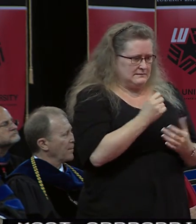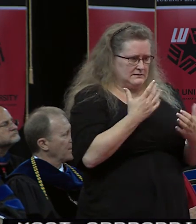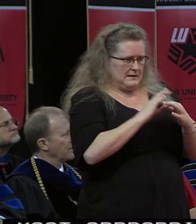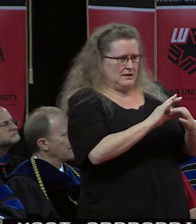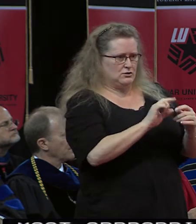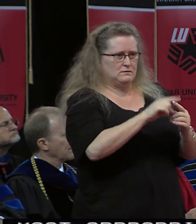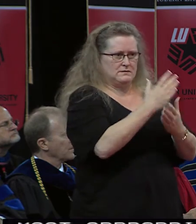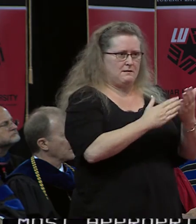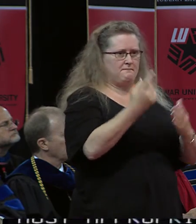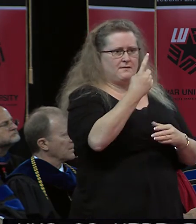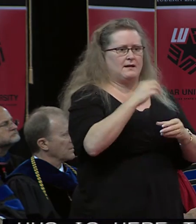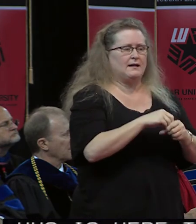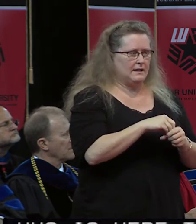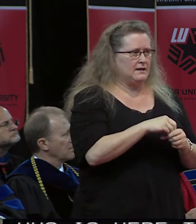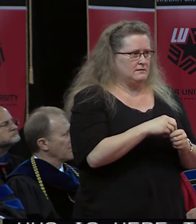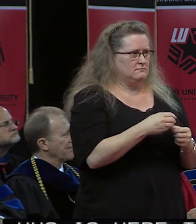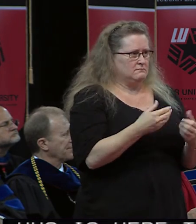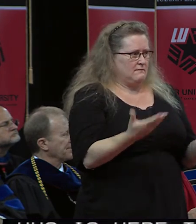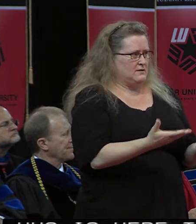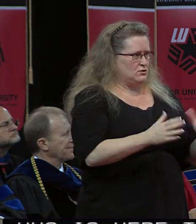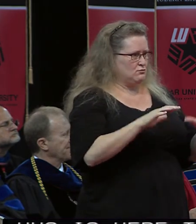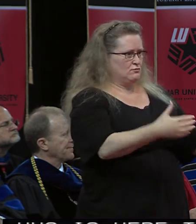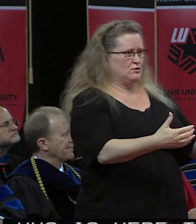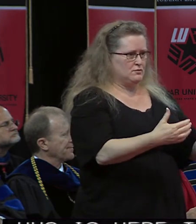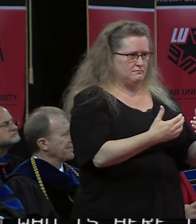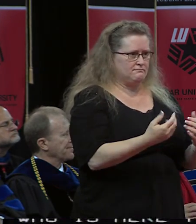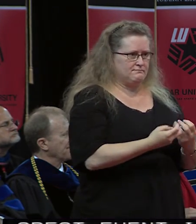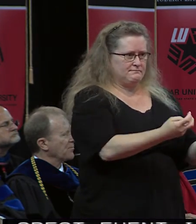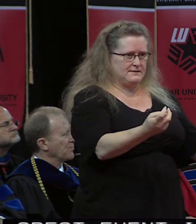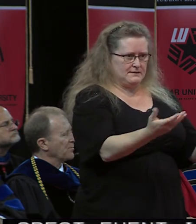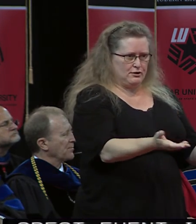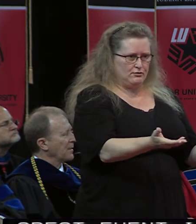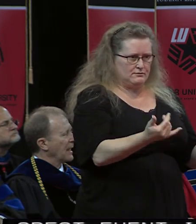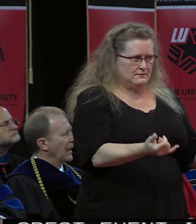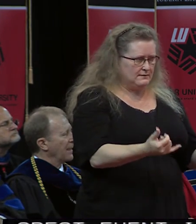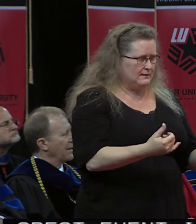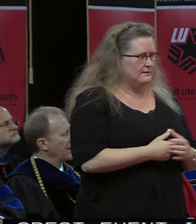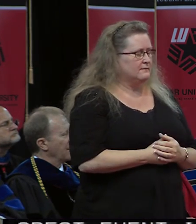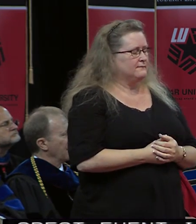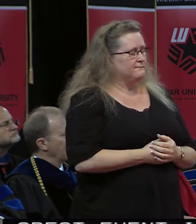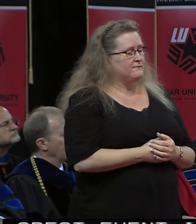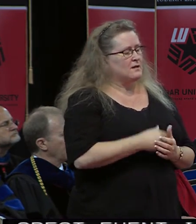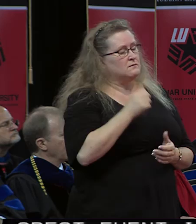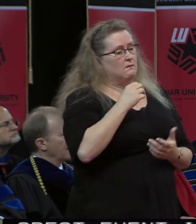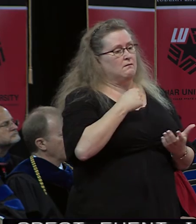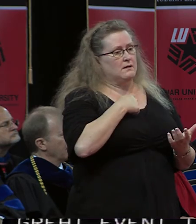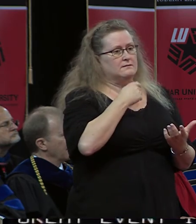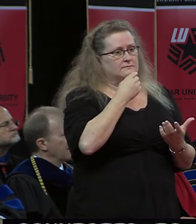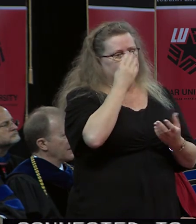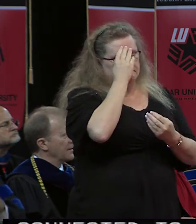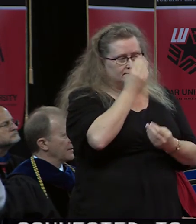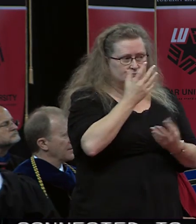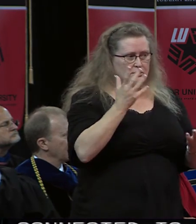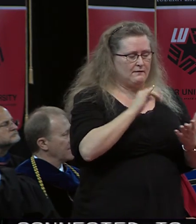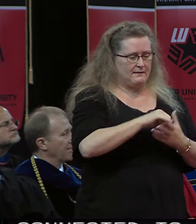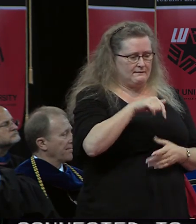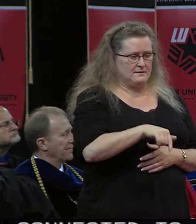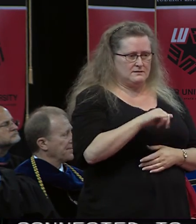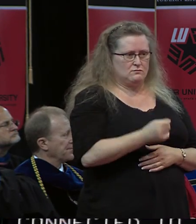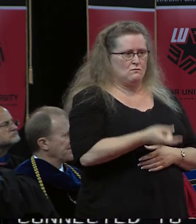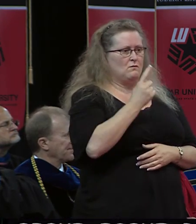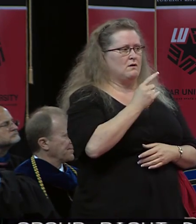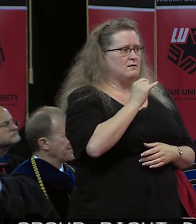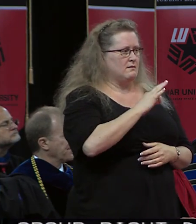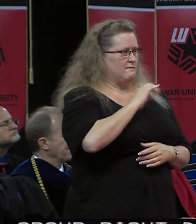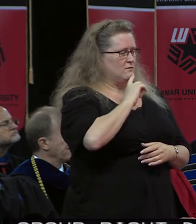somebody in this group sitting right down here in front of me. And so I tell you, this is one of the most